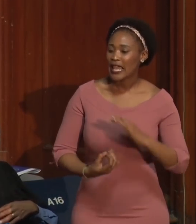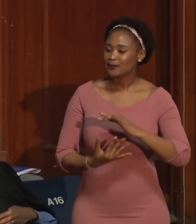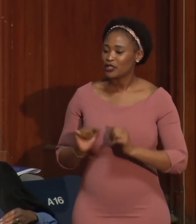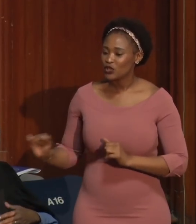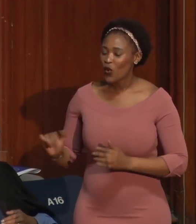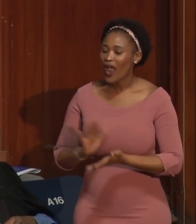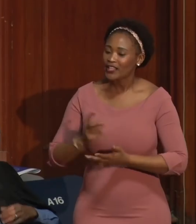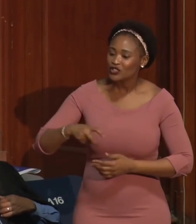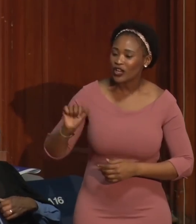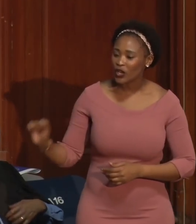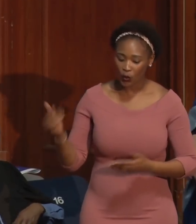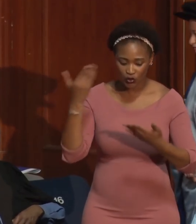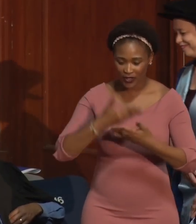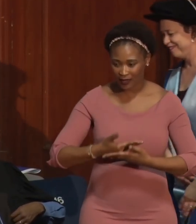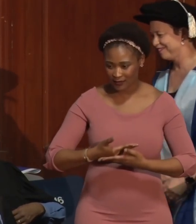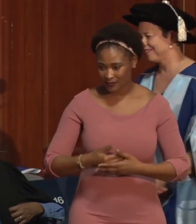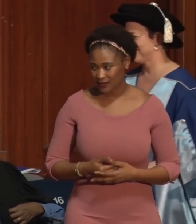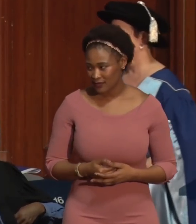this evening.